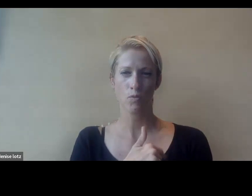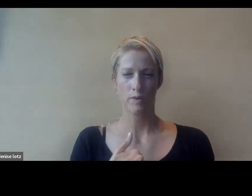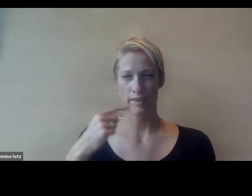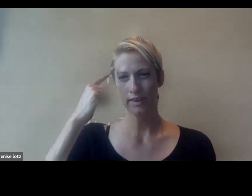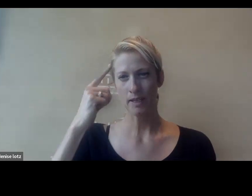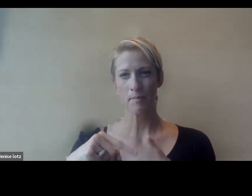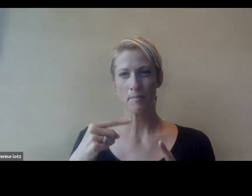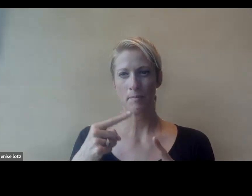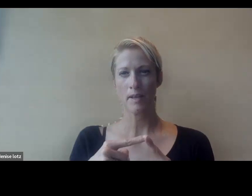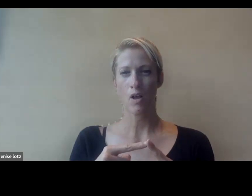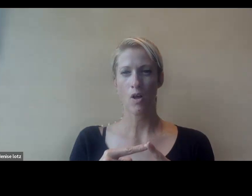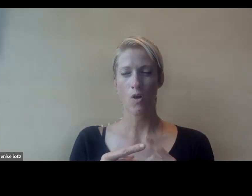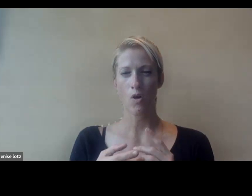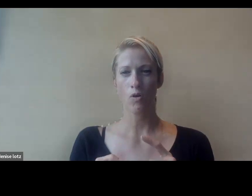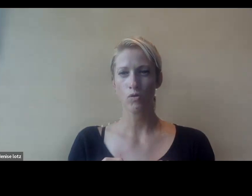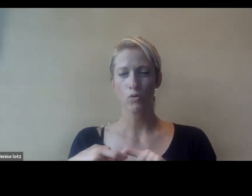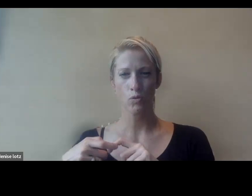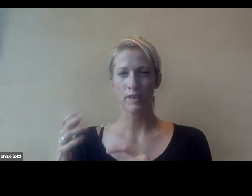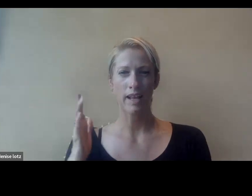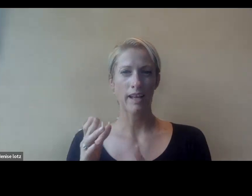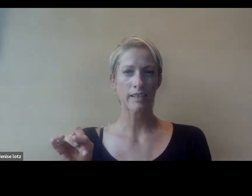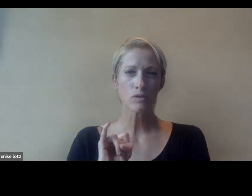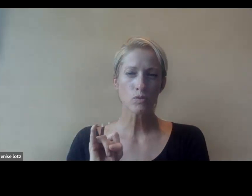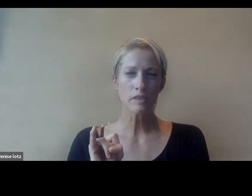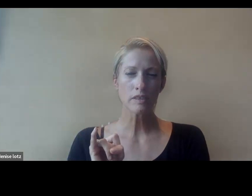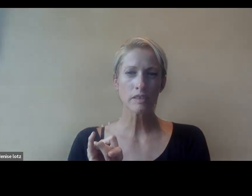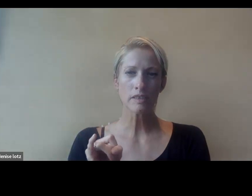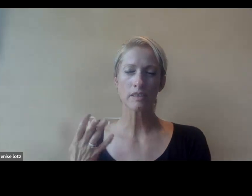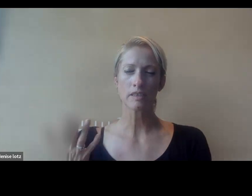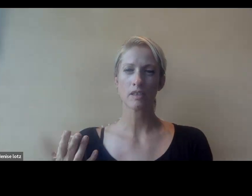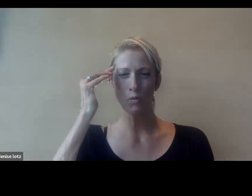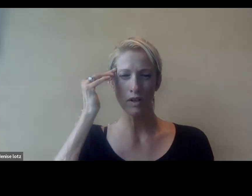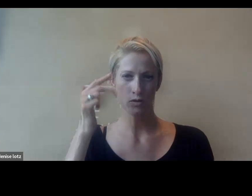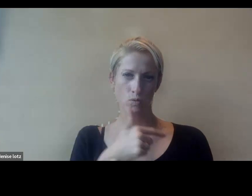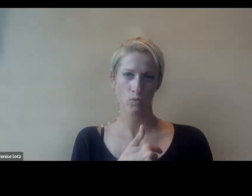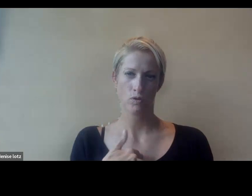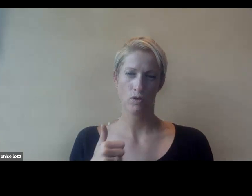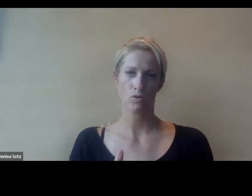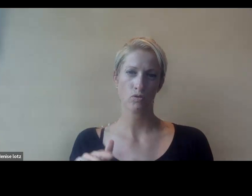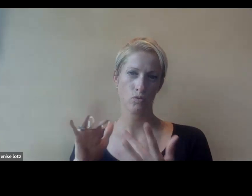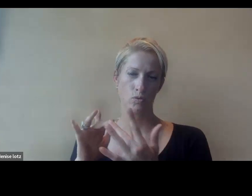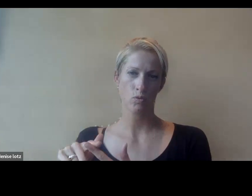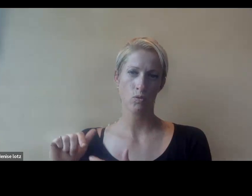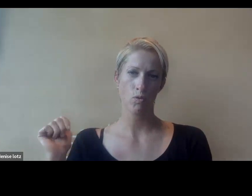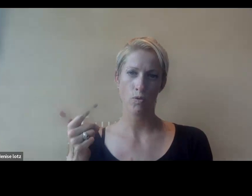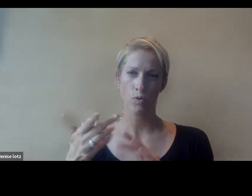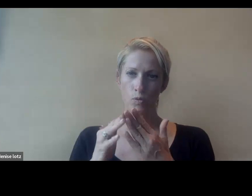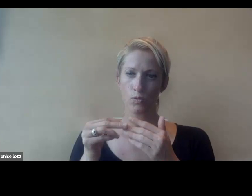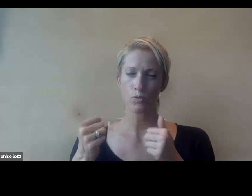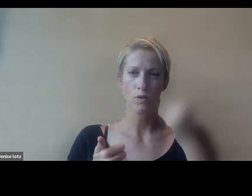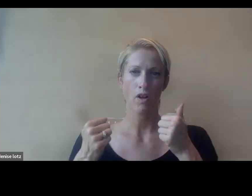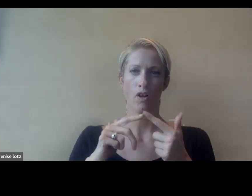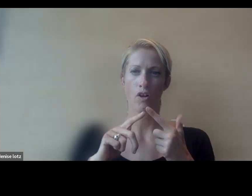about recruiting for the industry and really bringing career awareness, reaching out to those community, whether it's